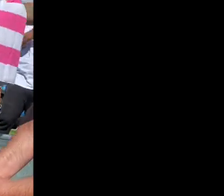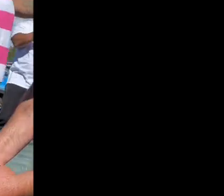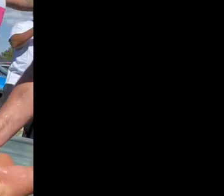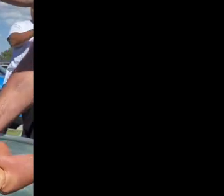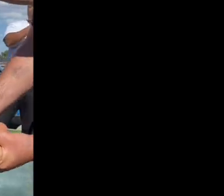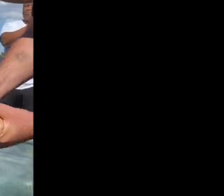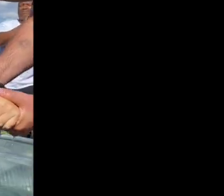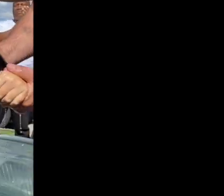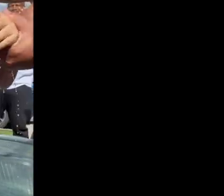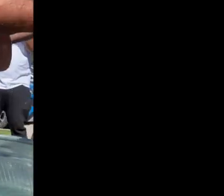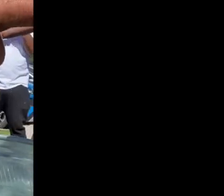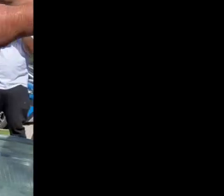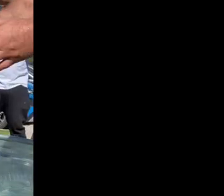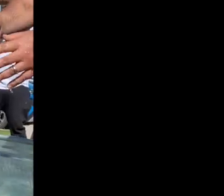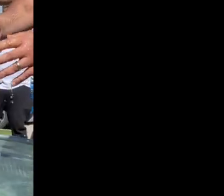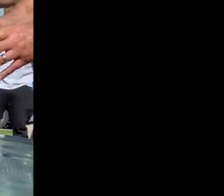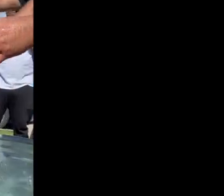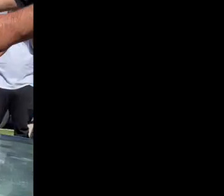Yeah!